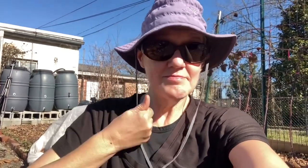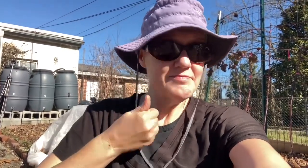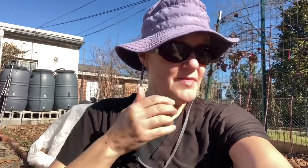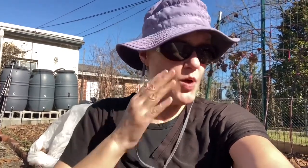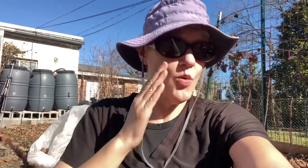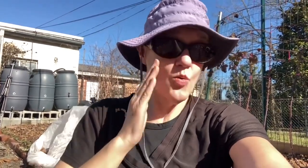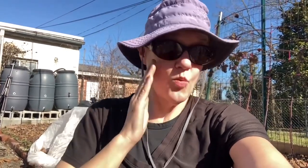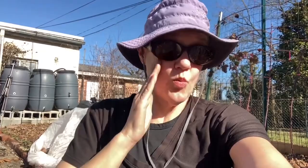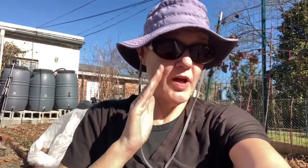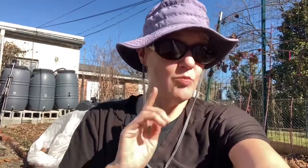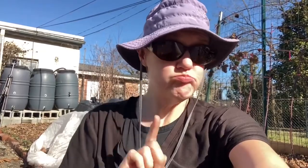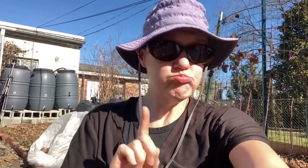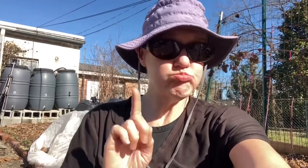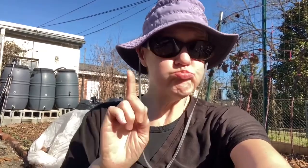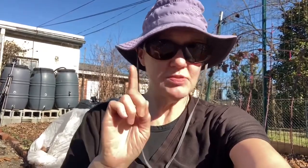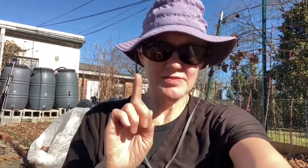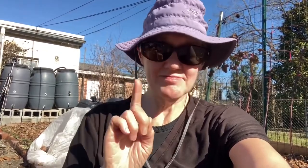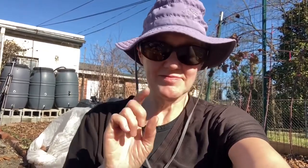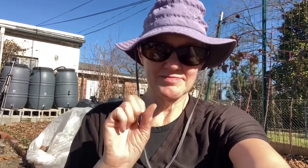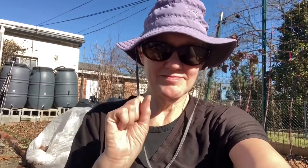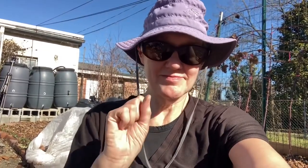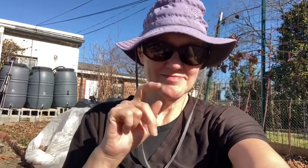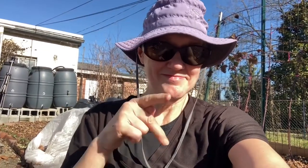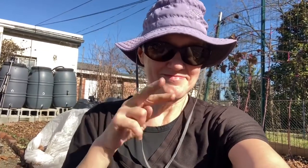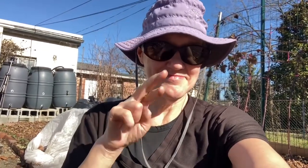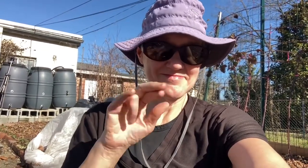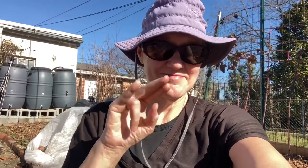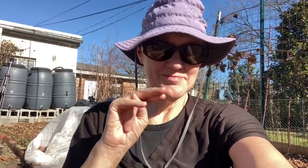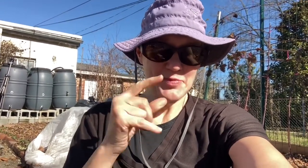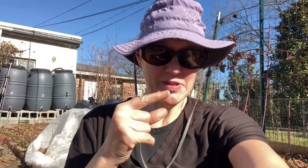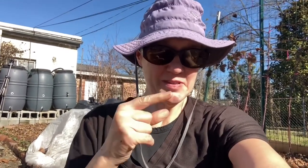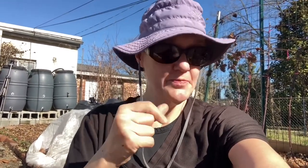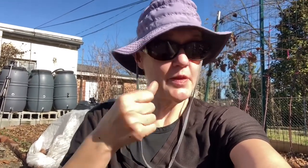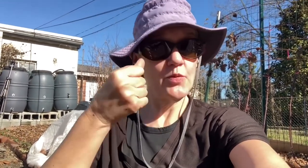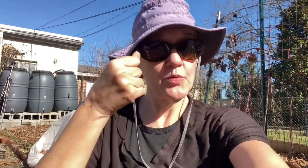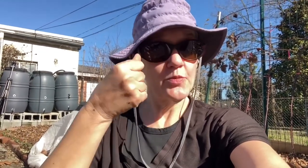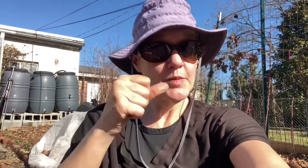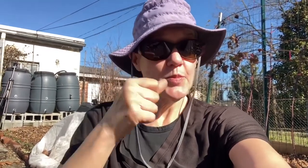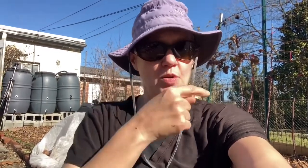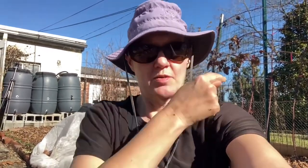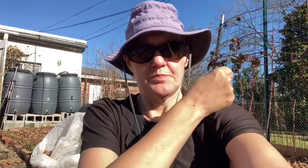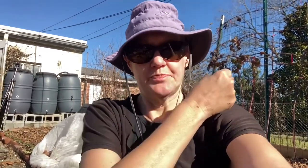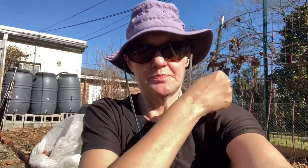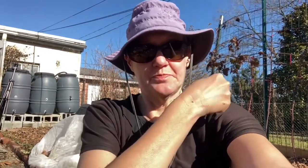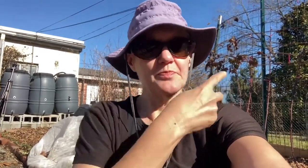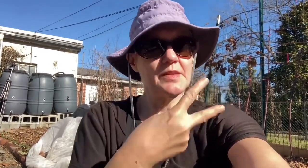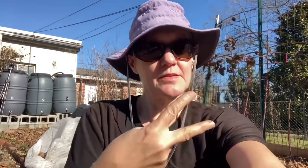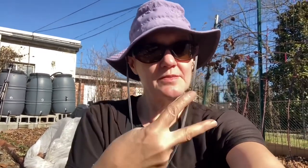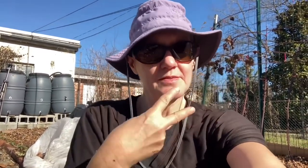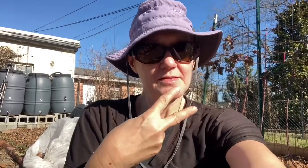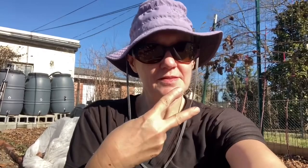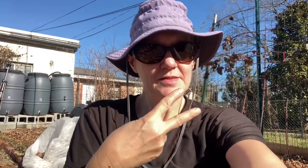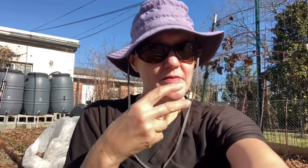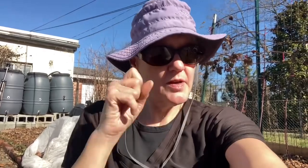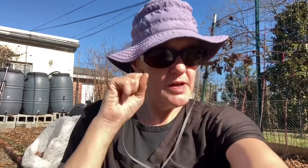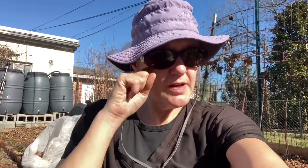It still survived, and come spring, it's going to grow some more. Now remember behind me where we